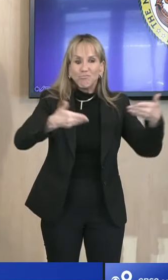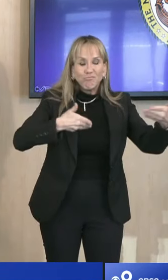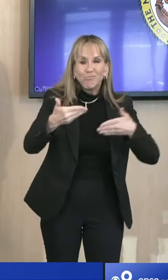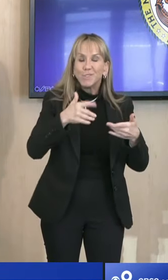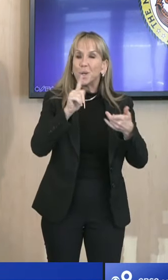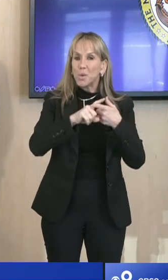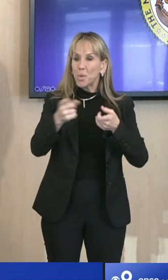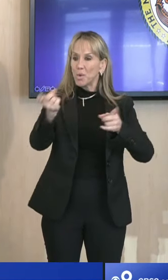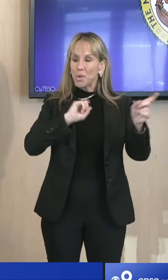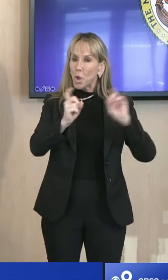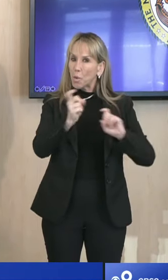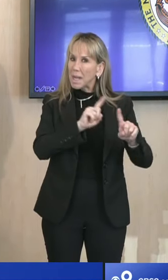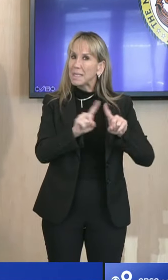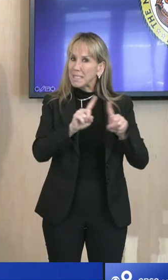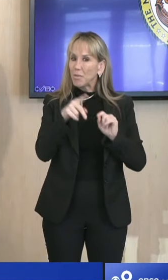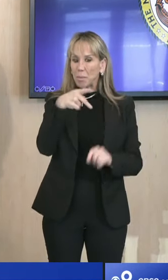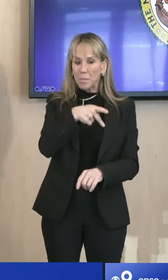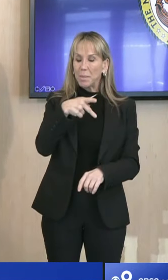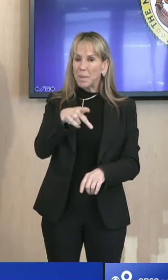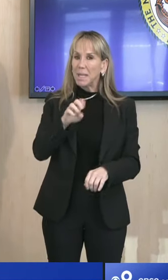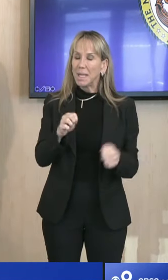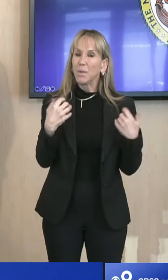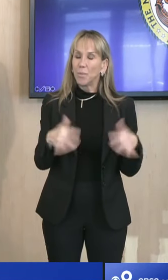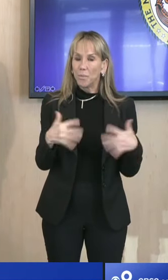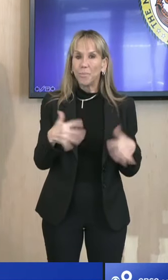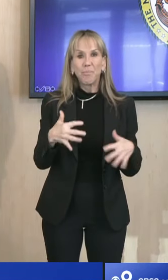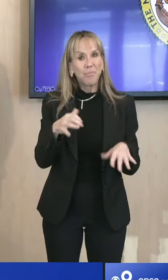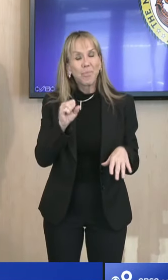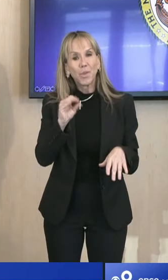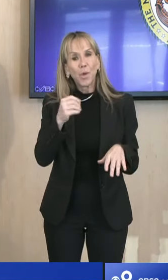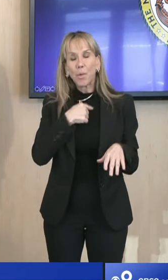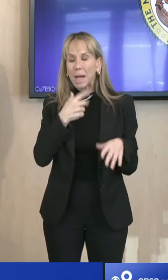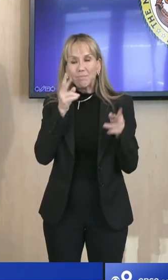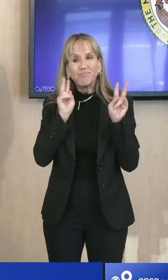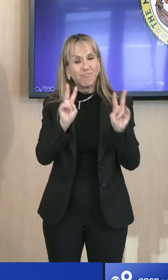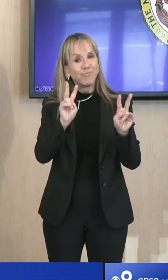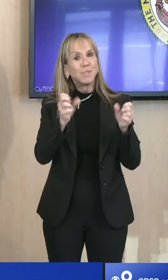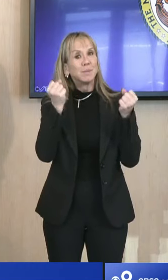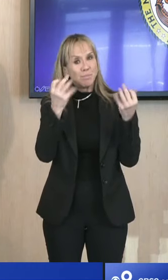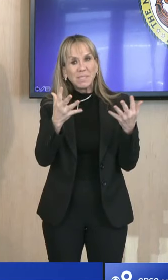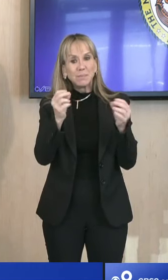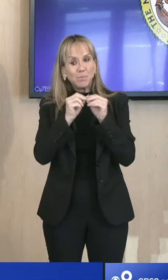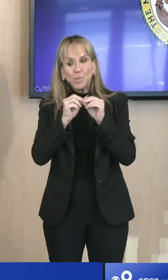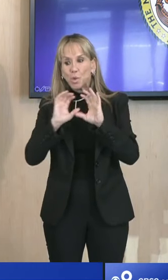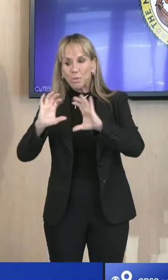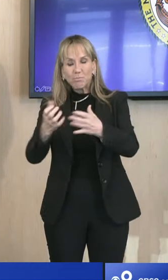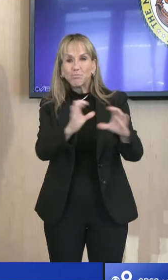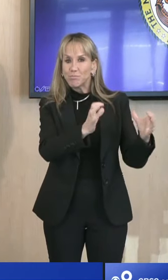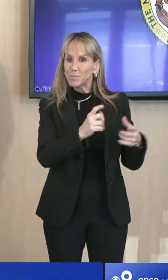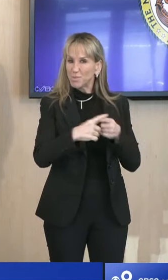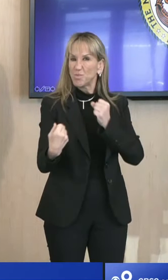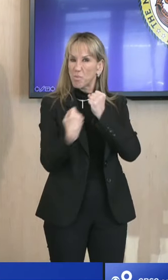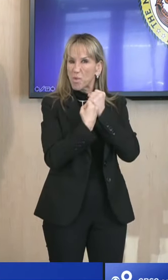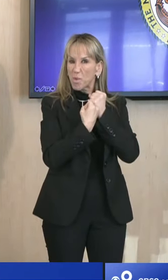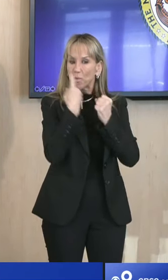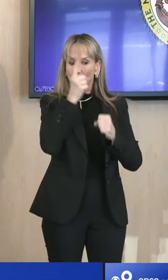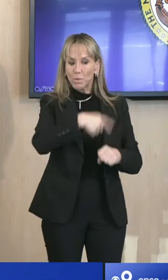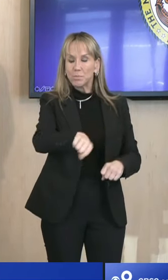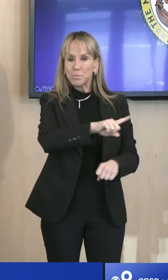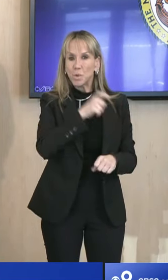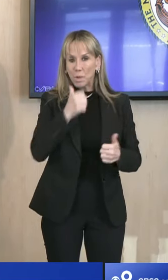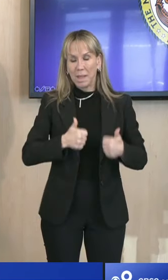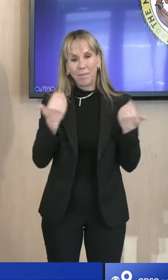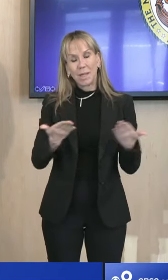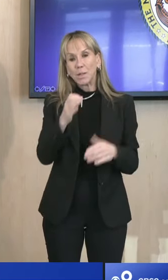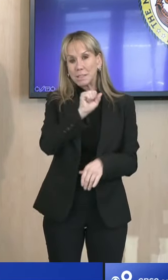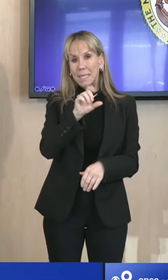donate PPE. I look forward to our team hearing from many more San Diegans for this type of support. For those of you that would like to